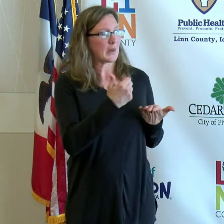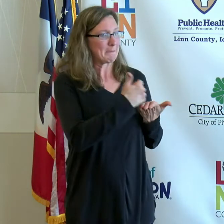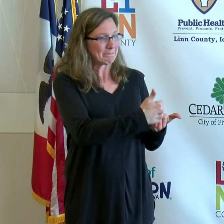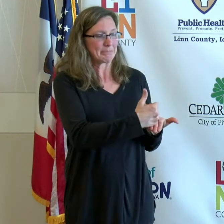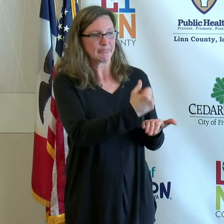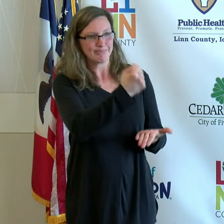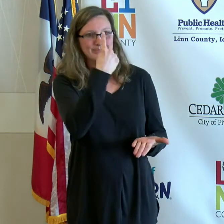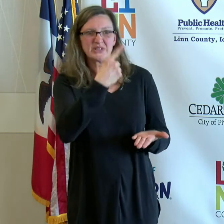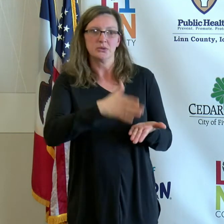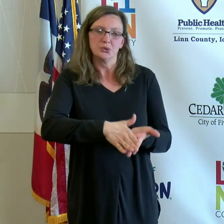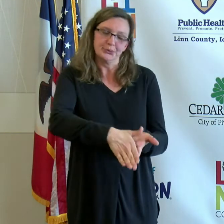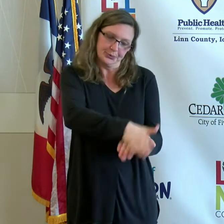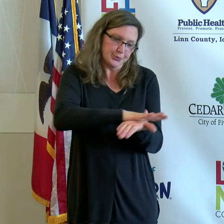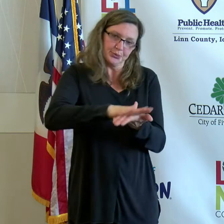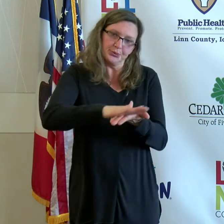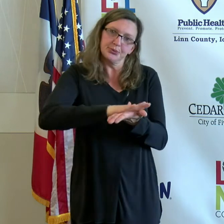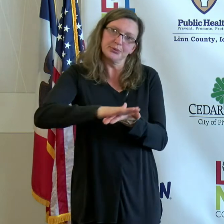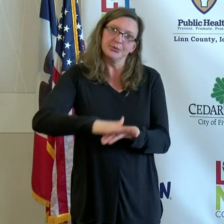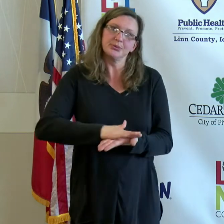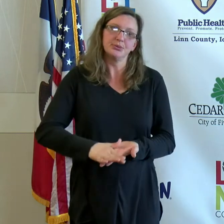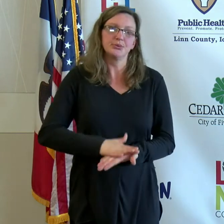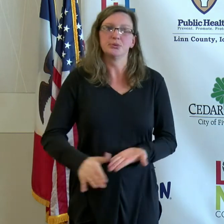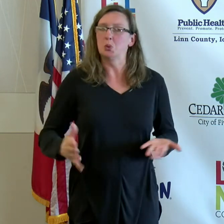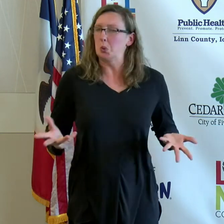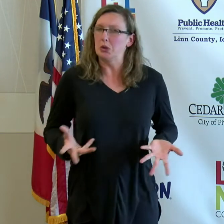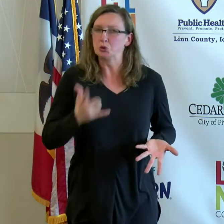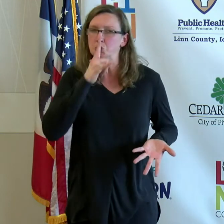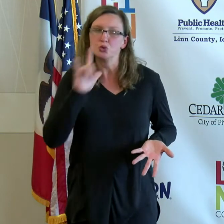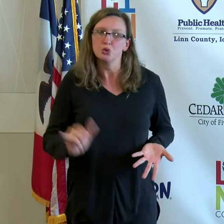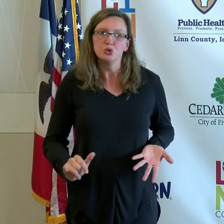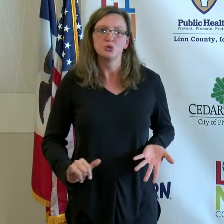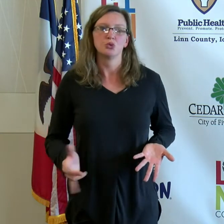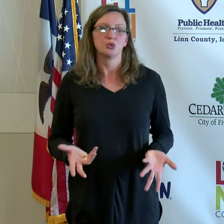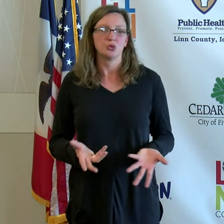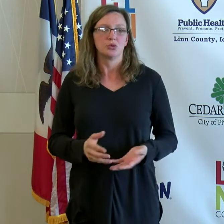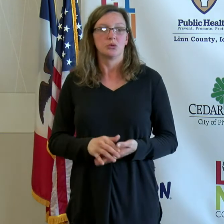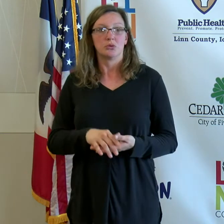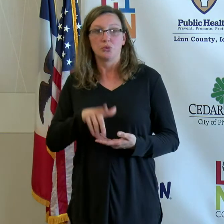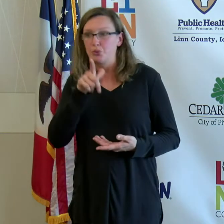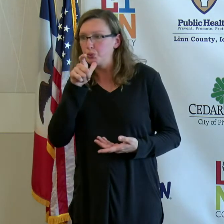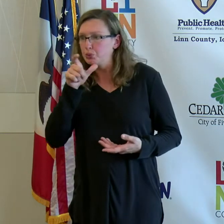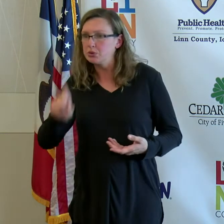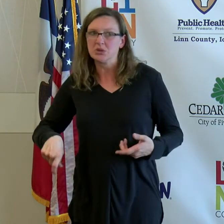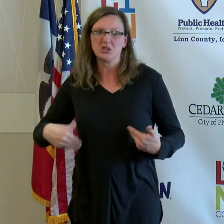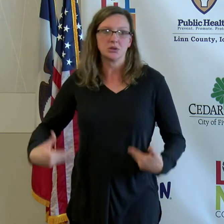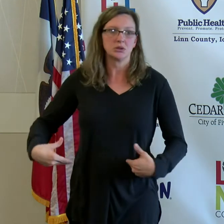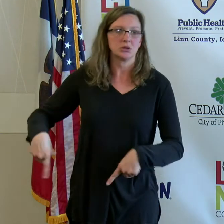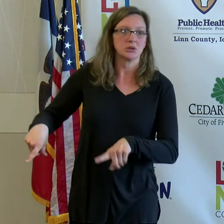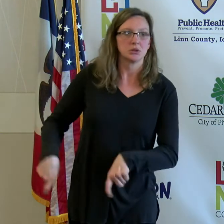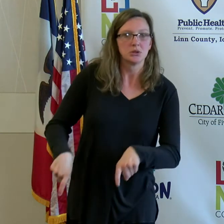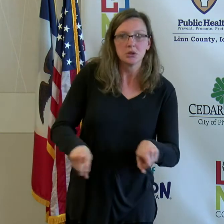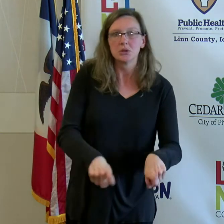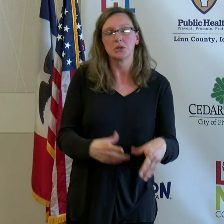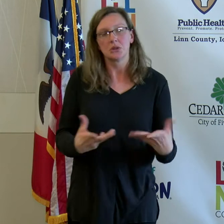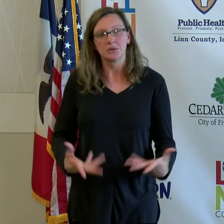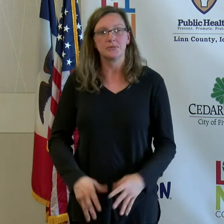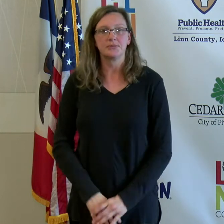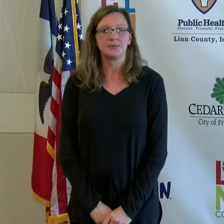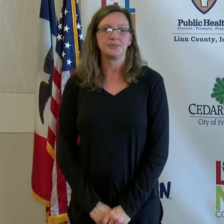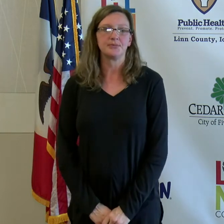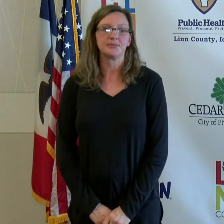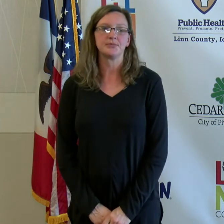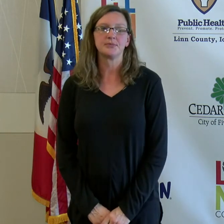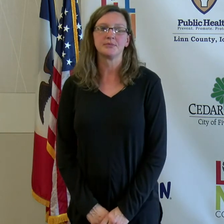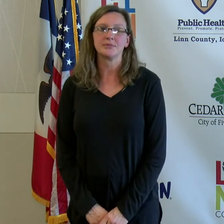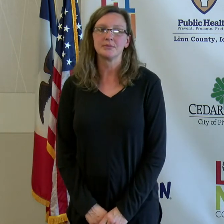people separated. Part of that is looking to see who needs to be tested and who does not need to be tested. We have made sure